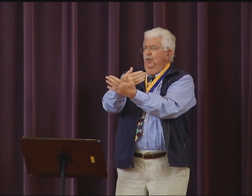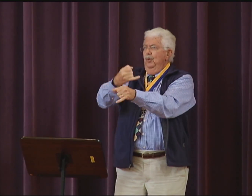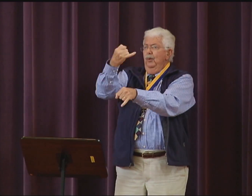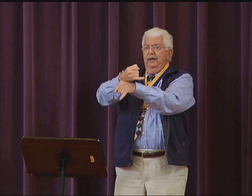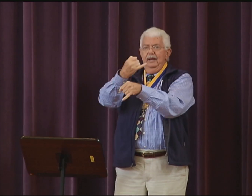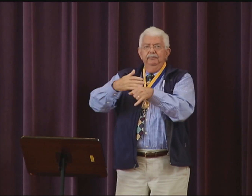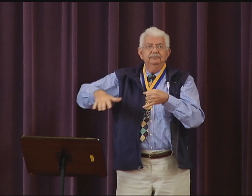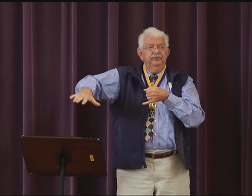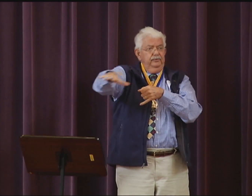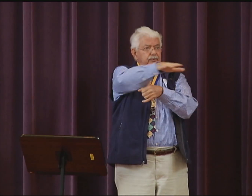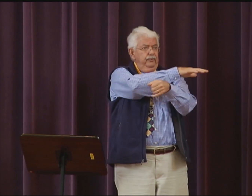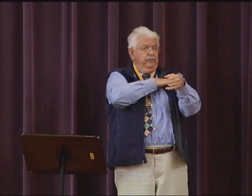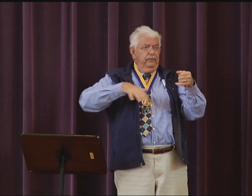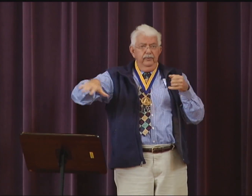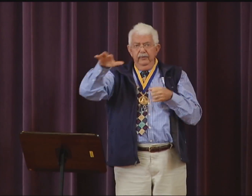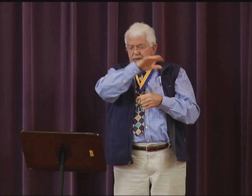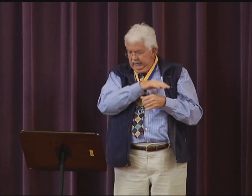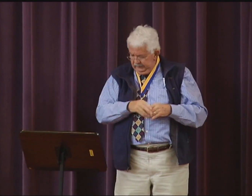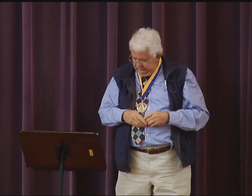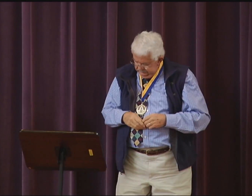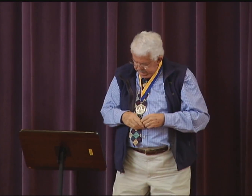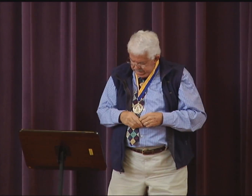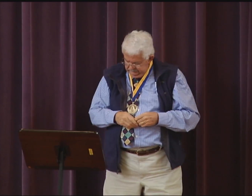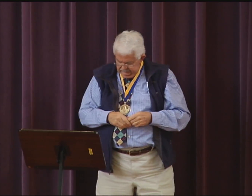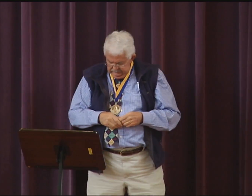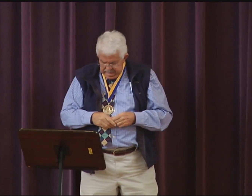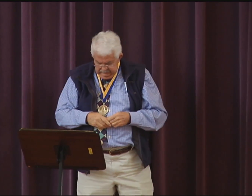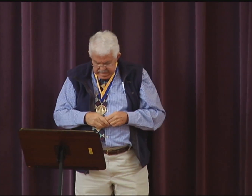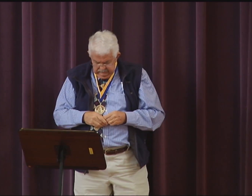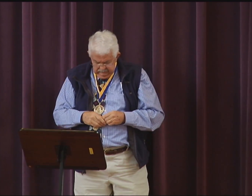in a familiar and new campus environment.